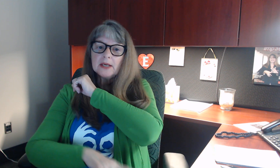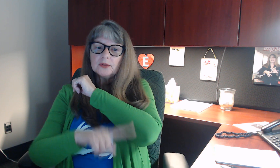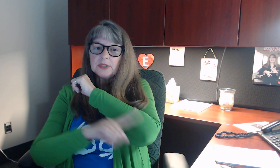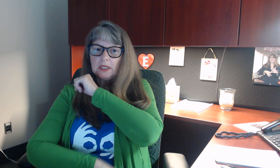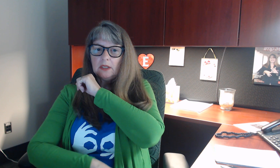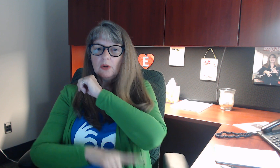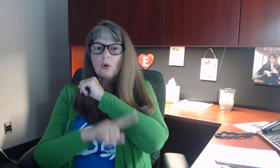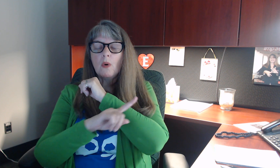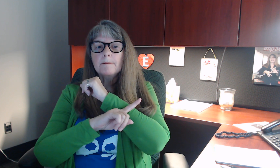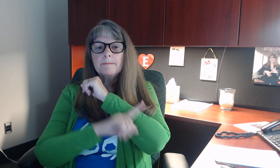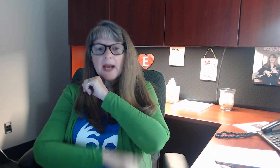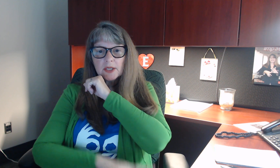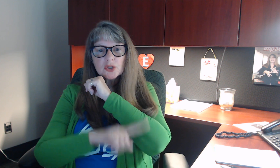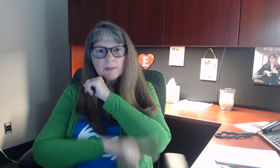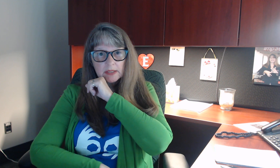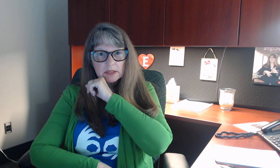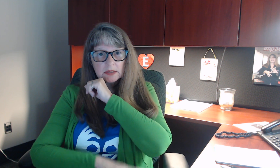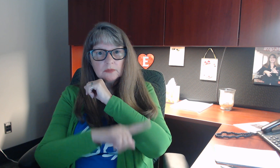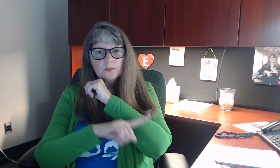Penalty or punishment.